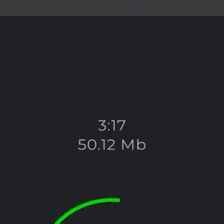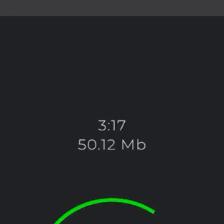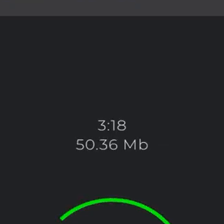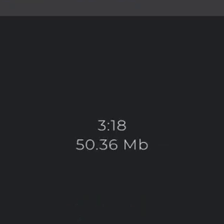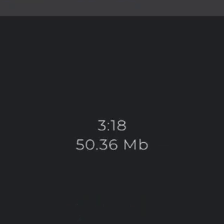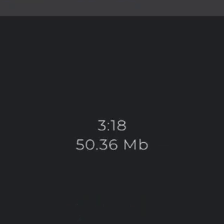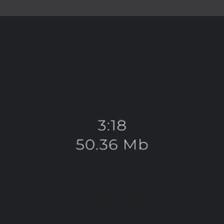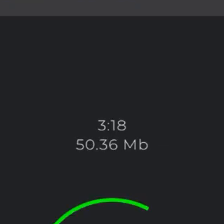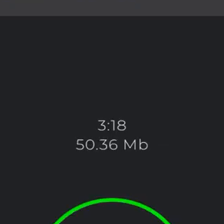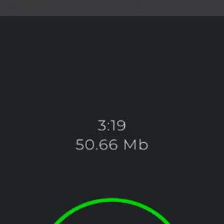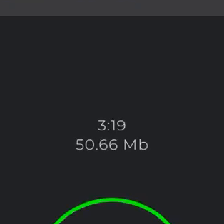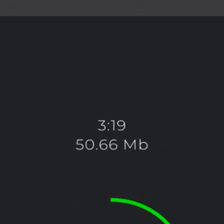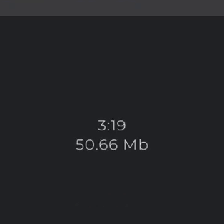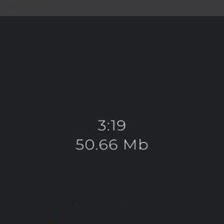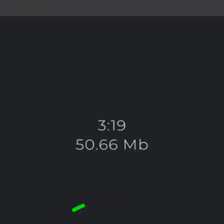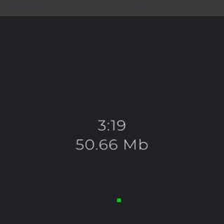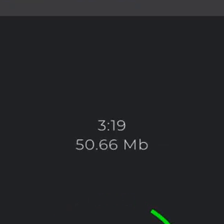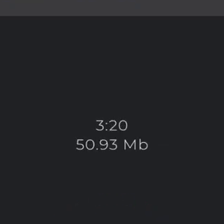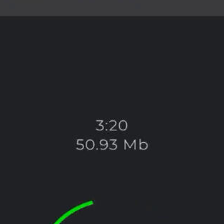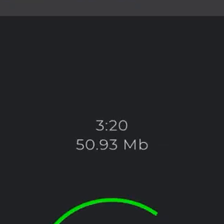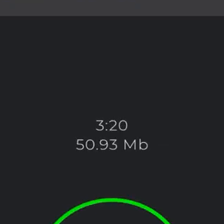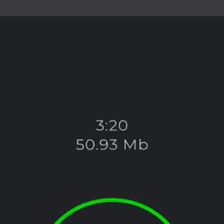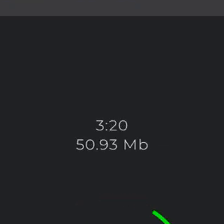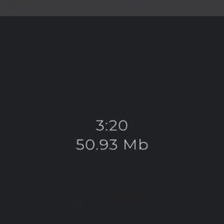that I hear in my head